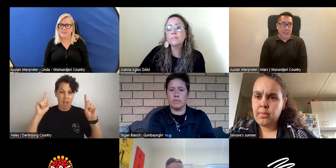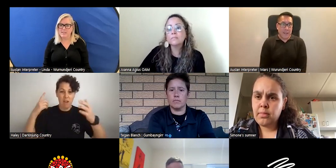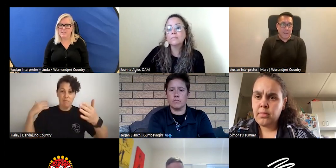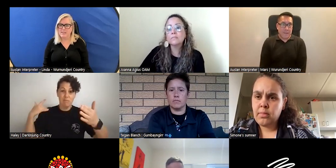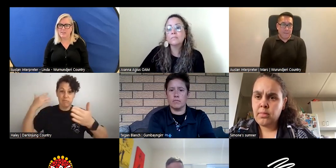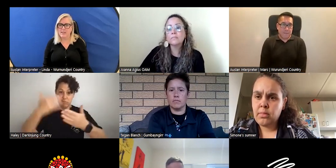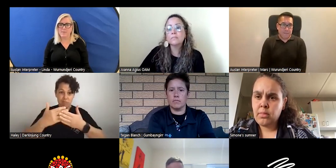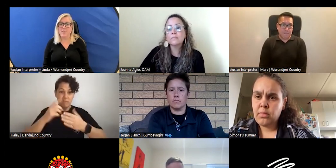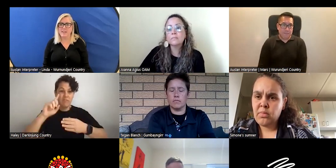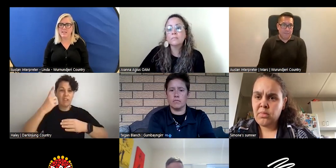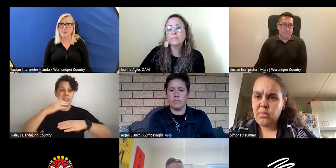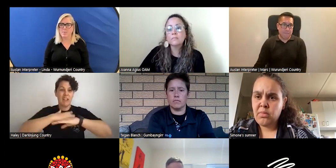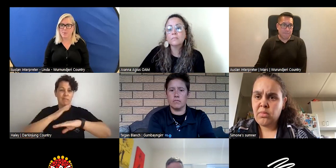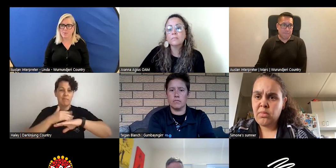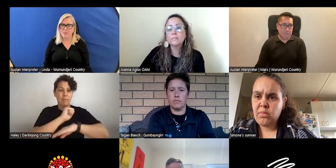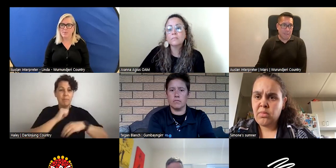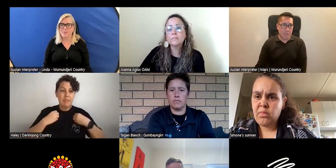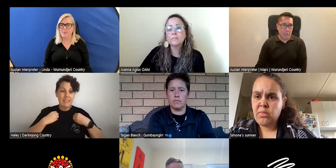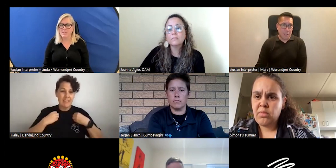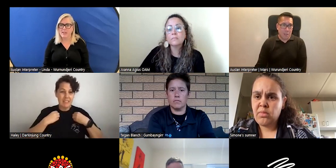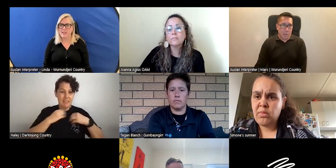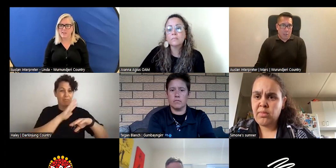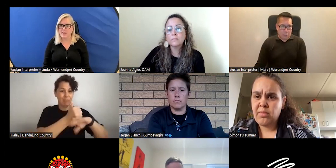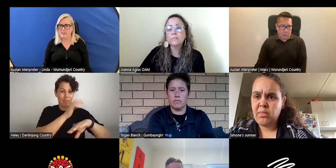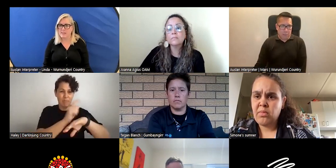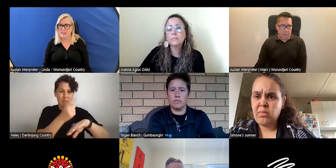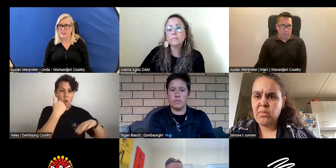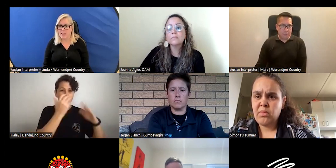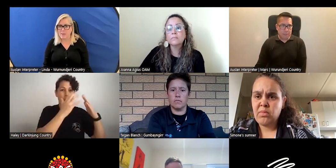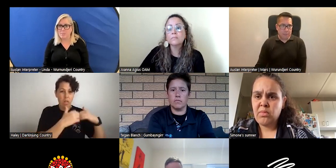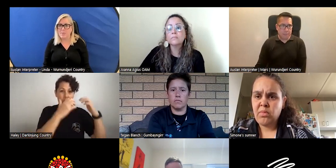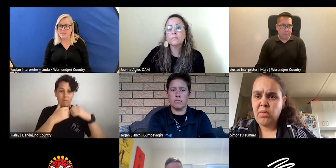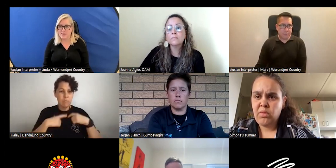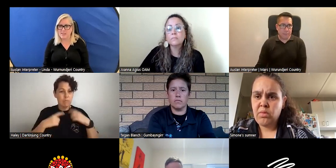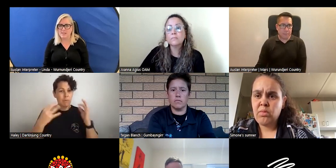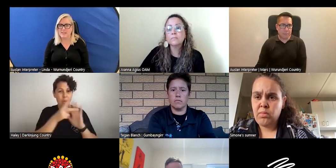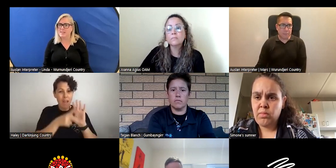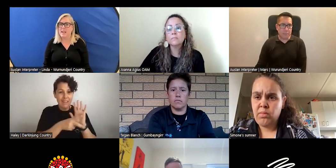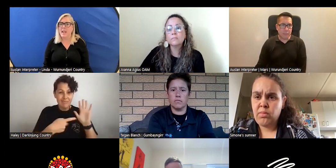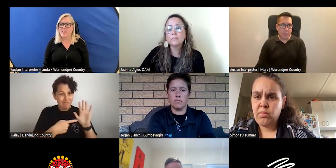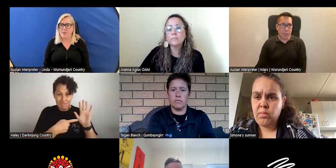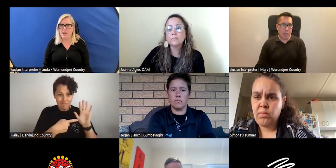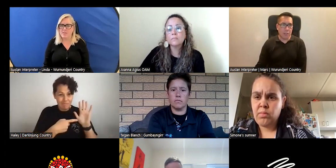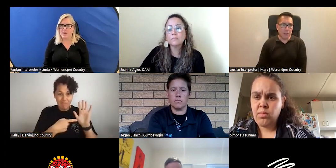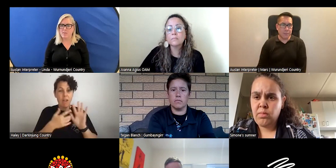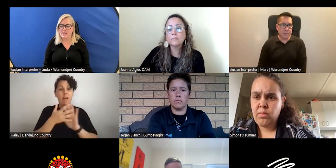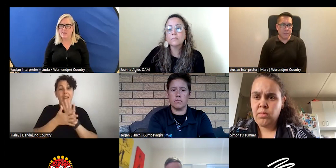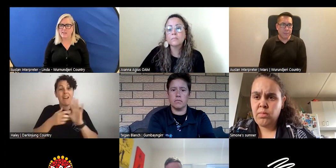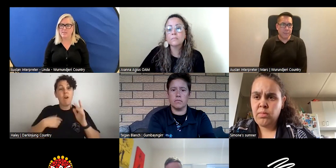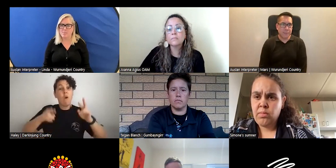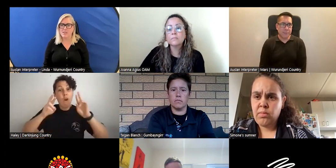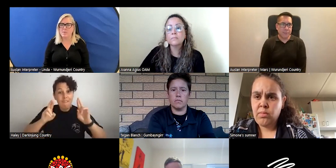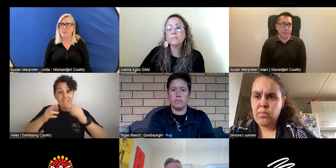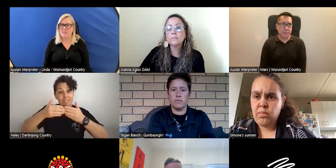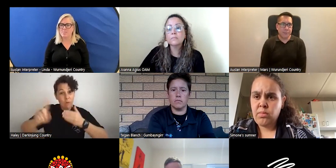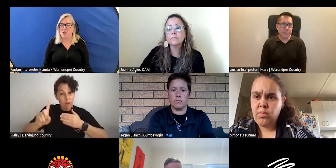Just for example, First Nations businesses have been under a great deal